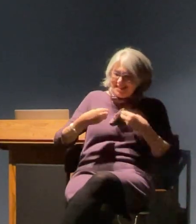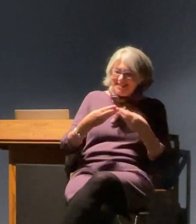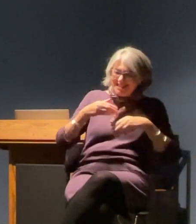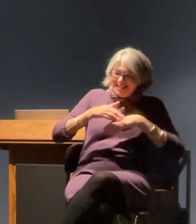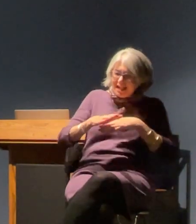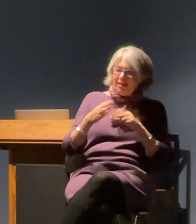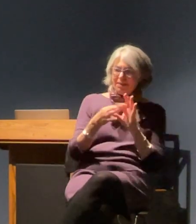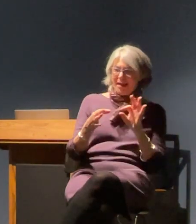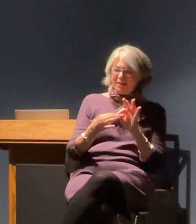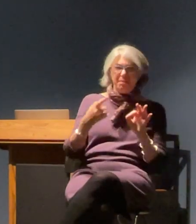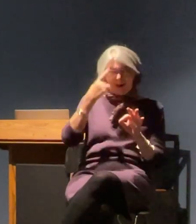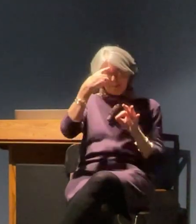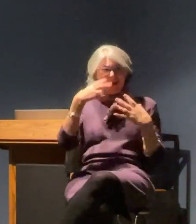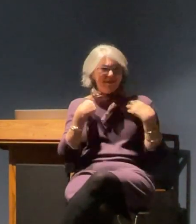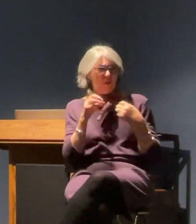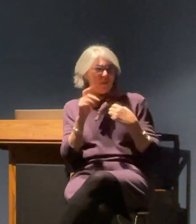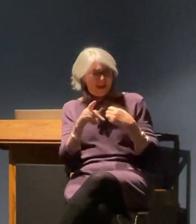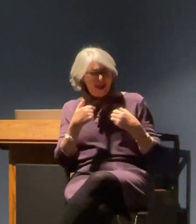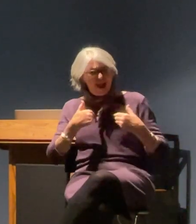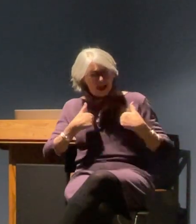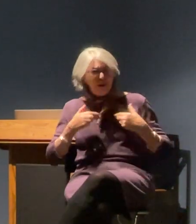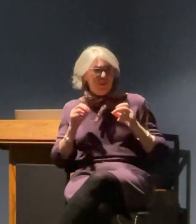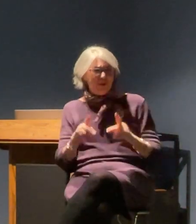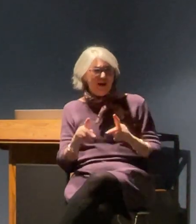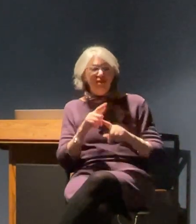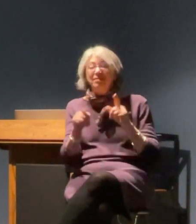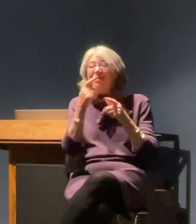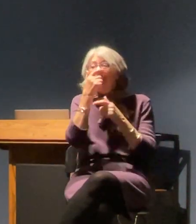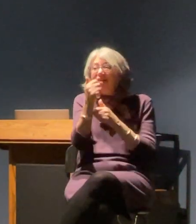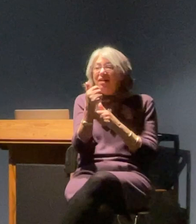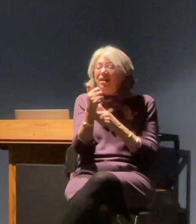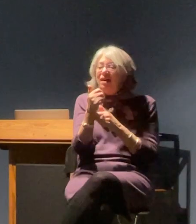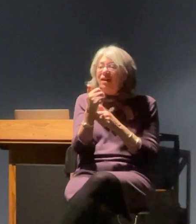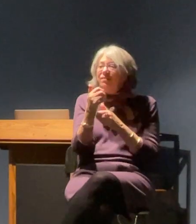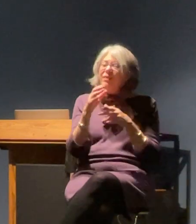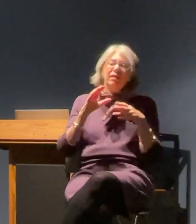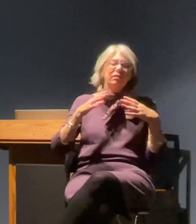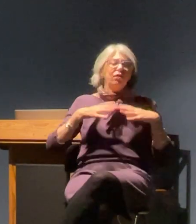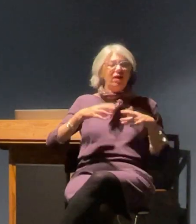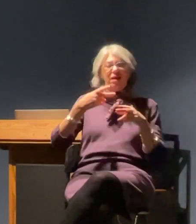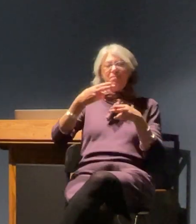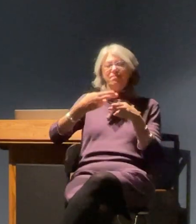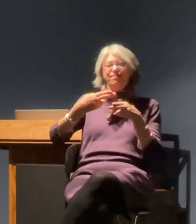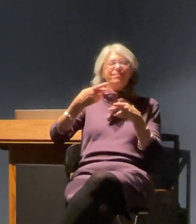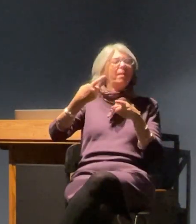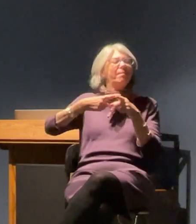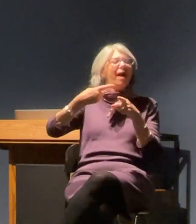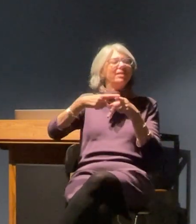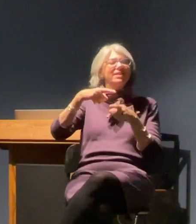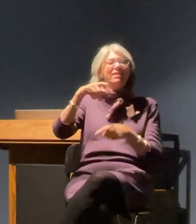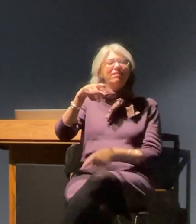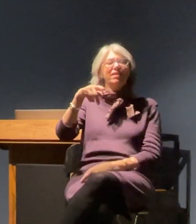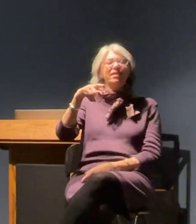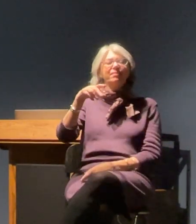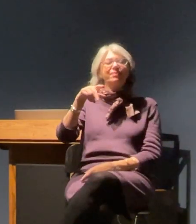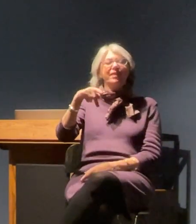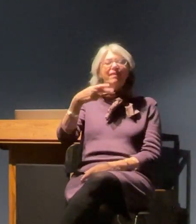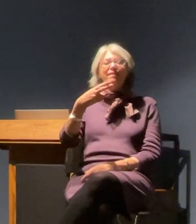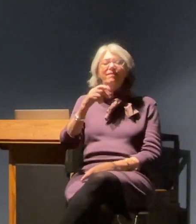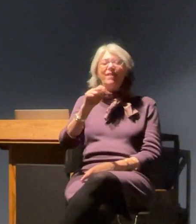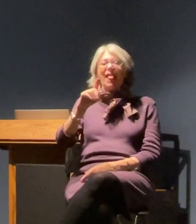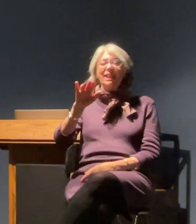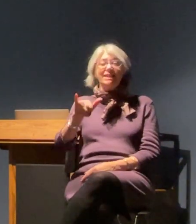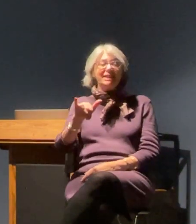mental health is intact. But interestingly though, there's that I was calling a positive fallacy in my research. Because you're really not